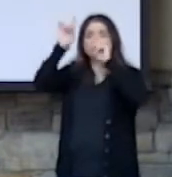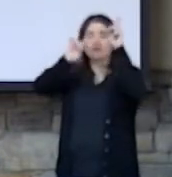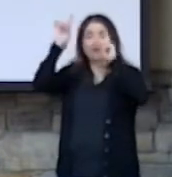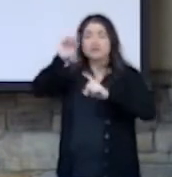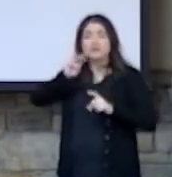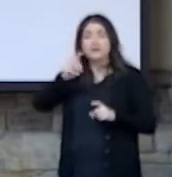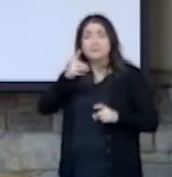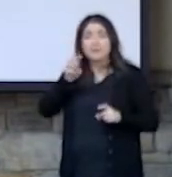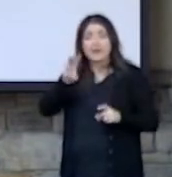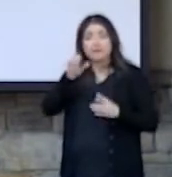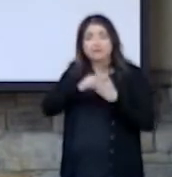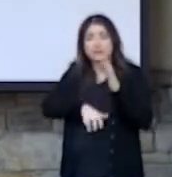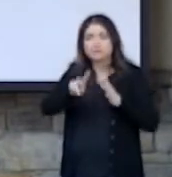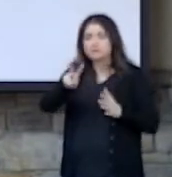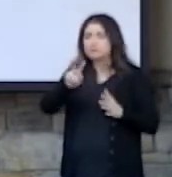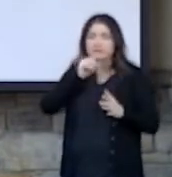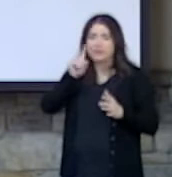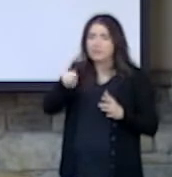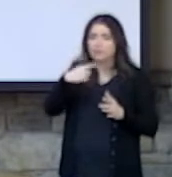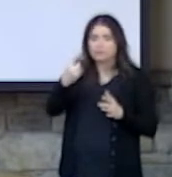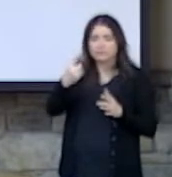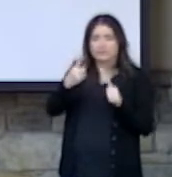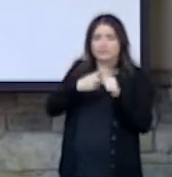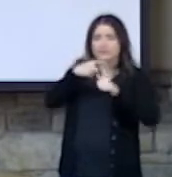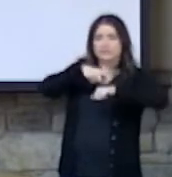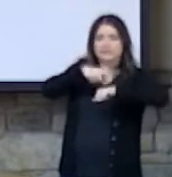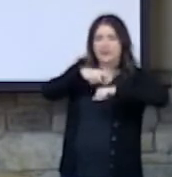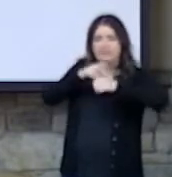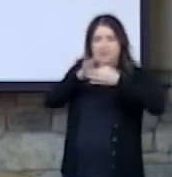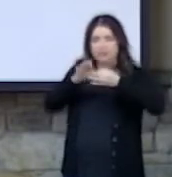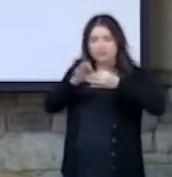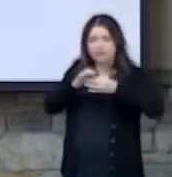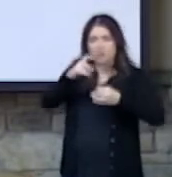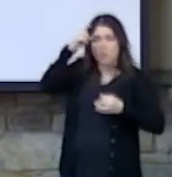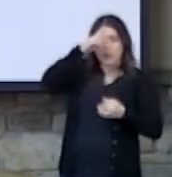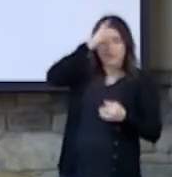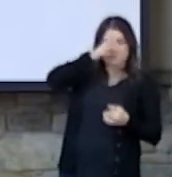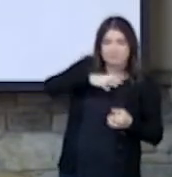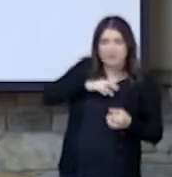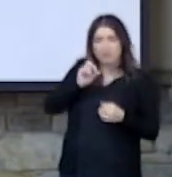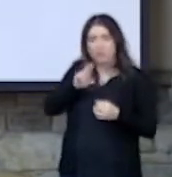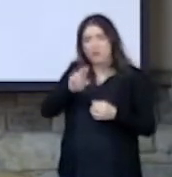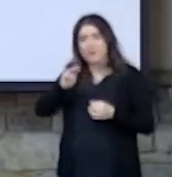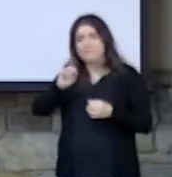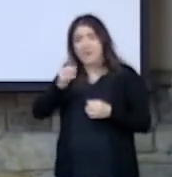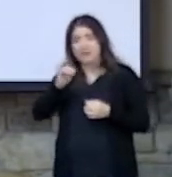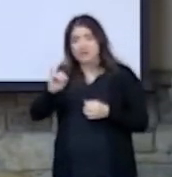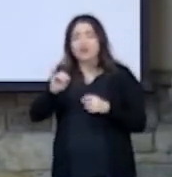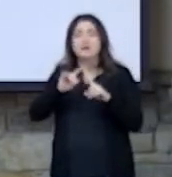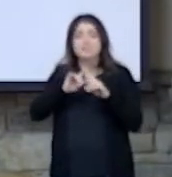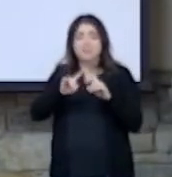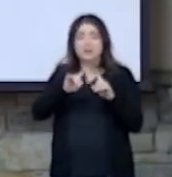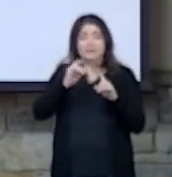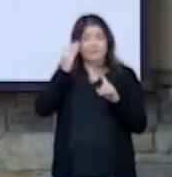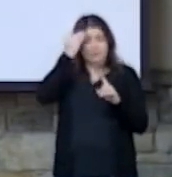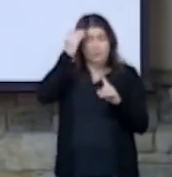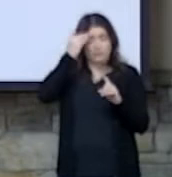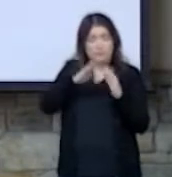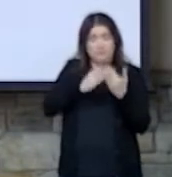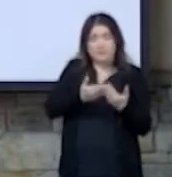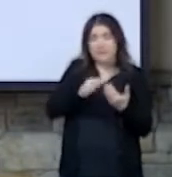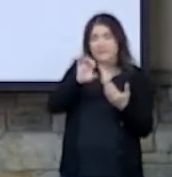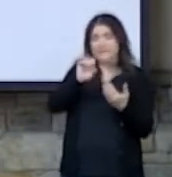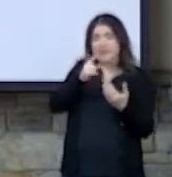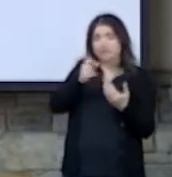not the first mention of wise men or magi. If you're familiar at all with the book of Esther, when the king wanted